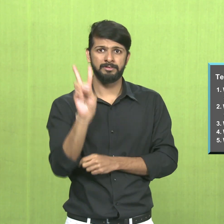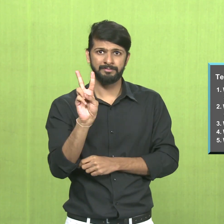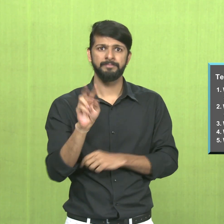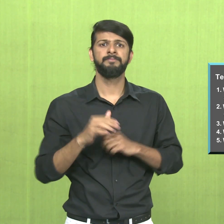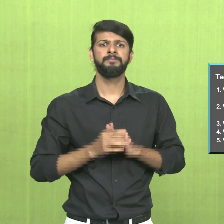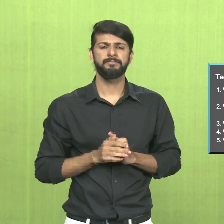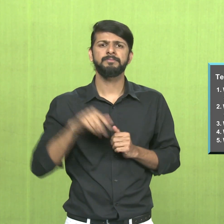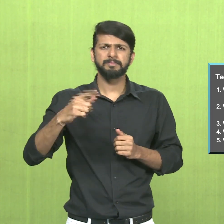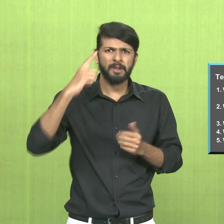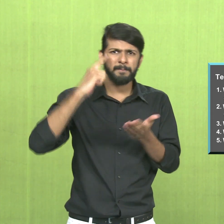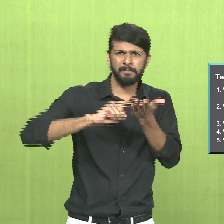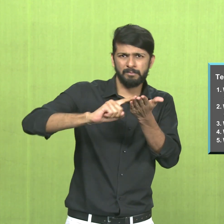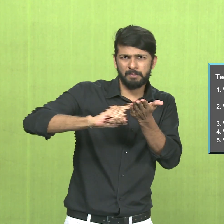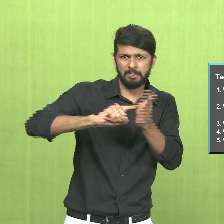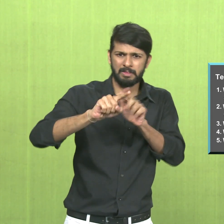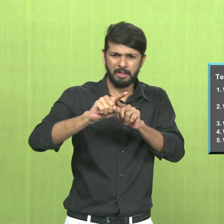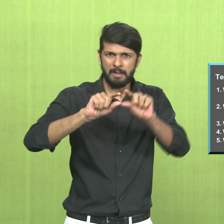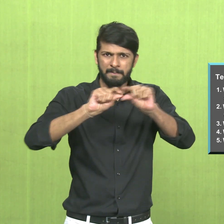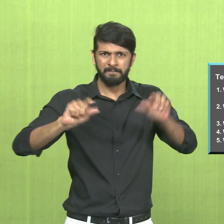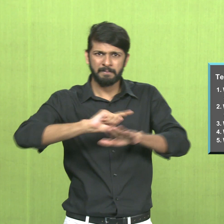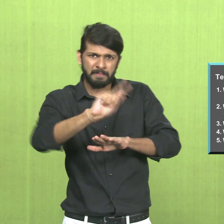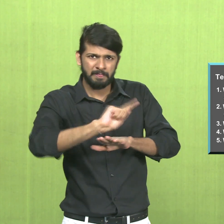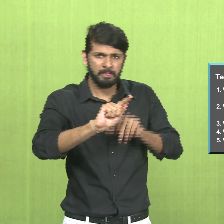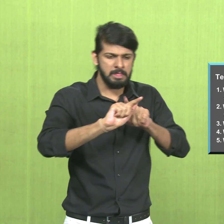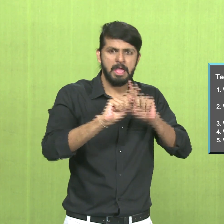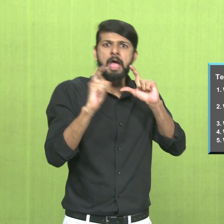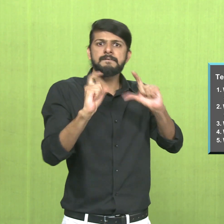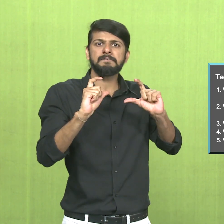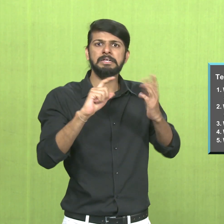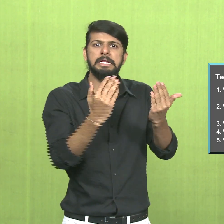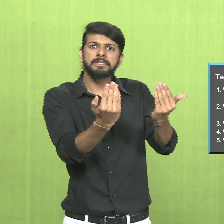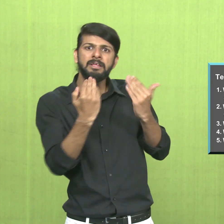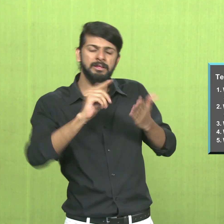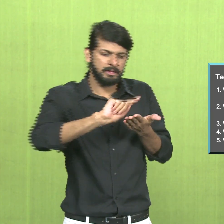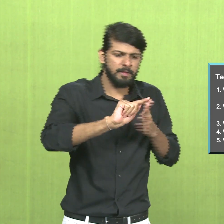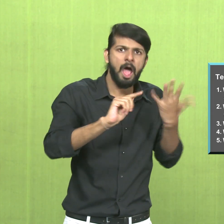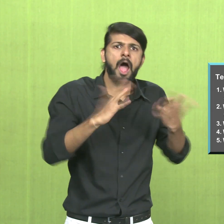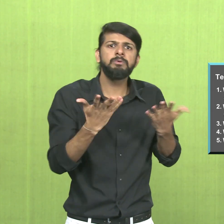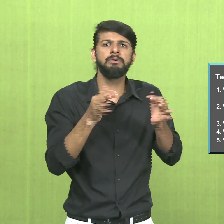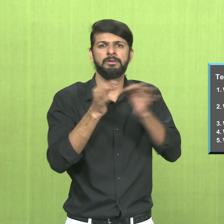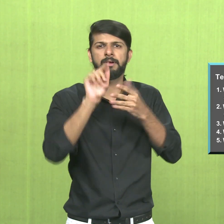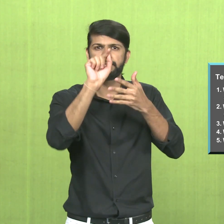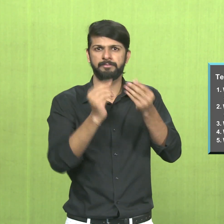Question number 2. What are the precautions to be taken while working in